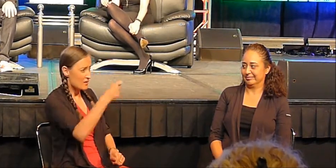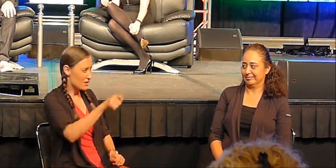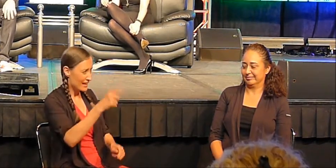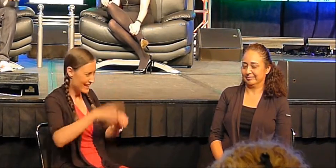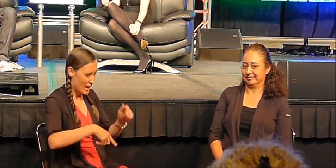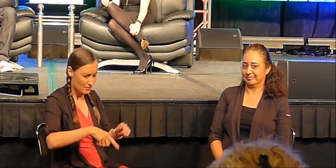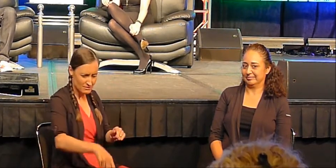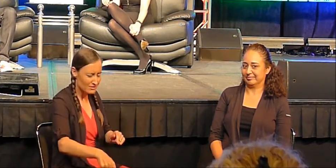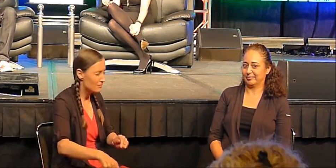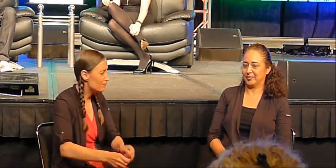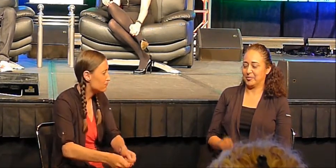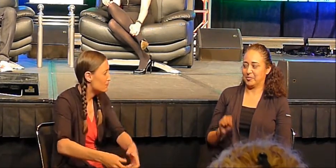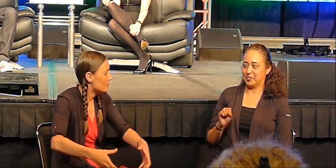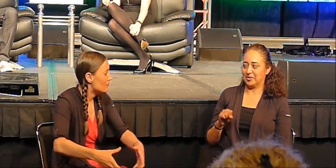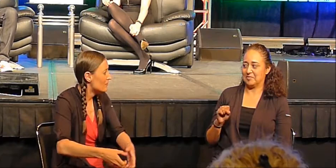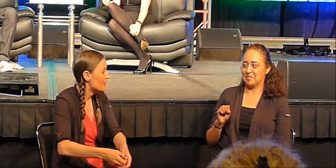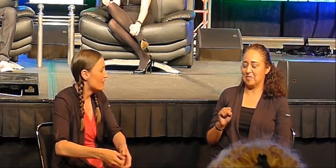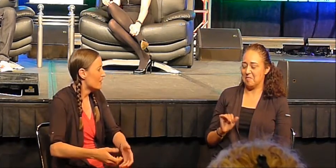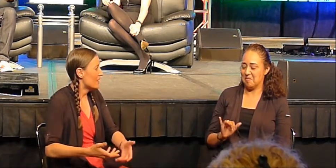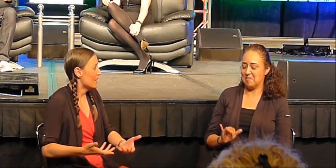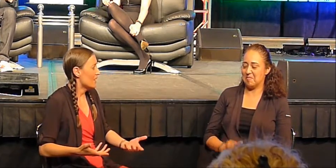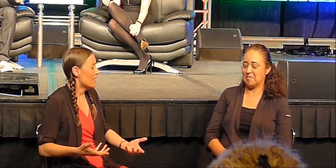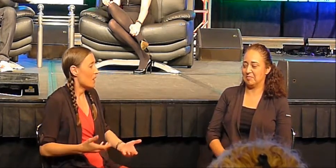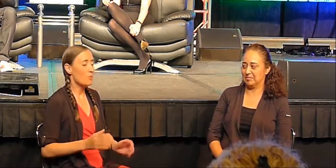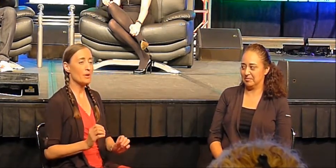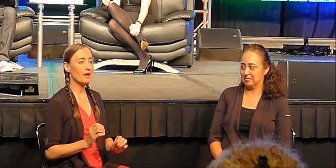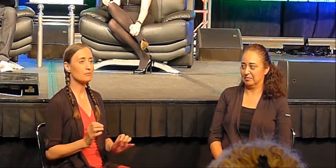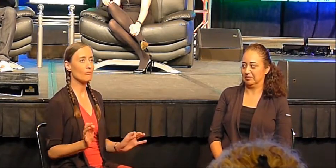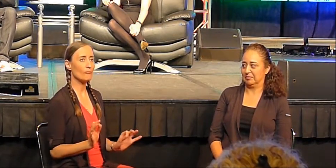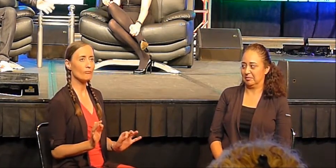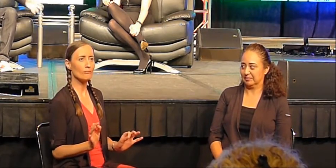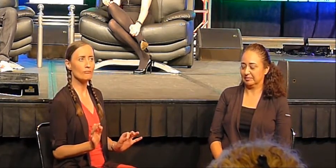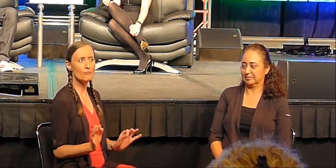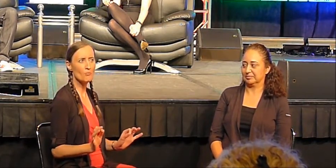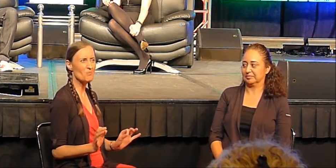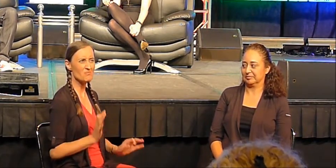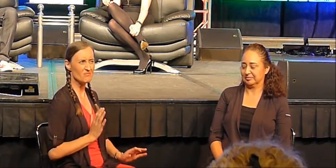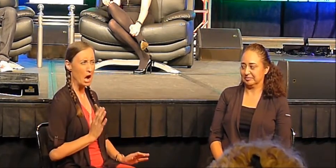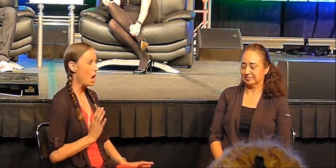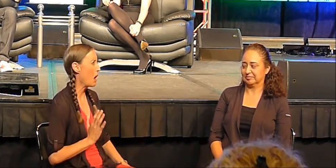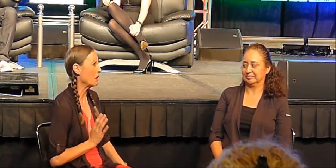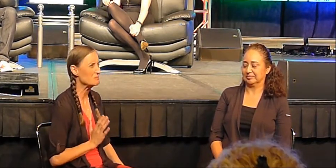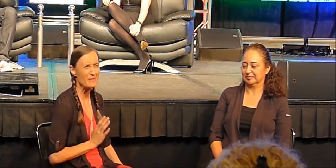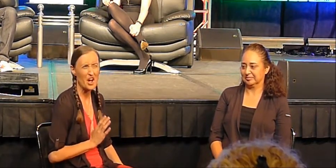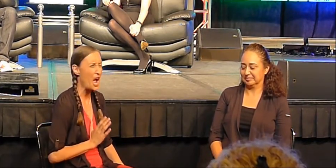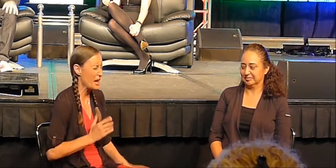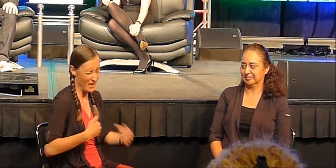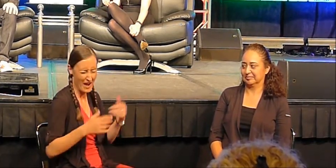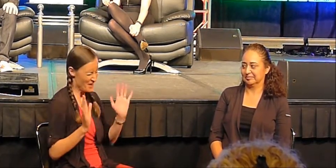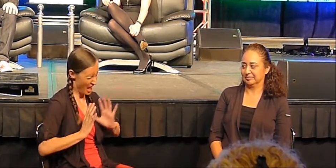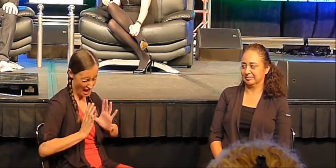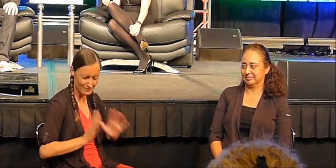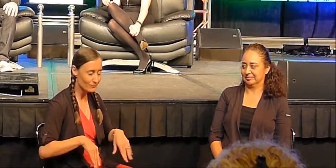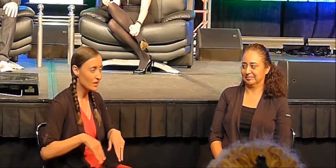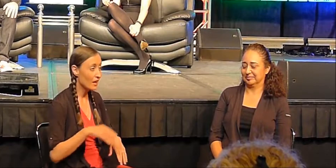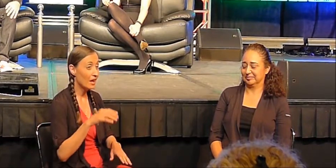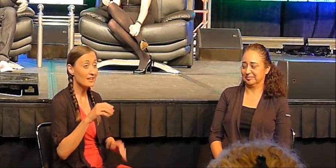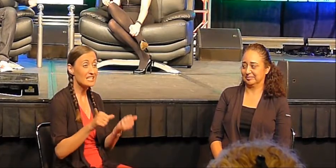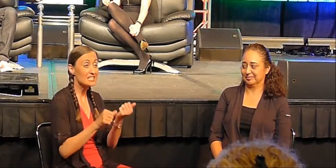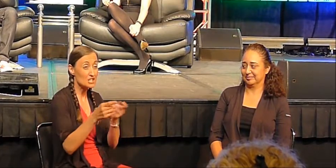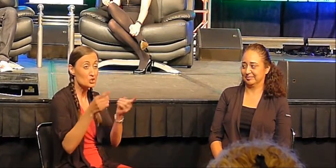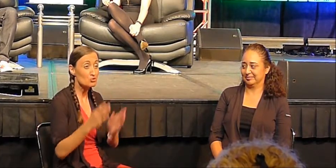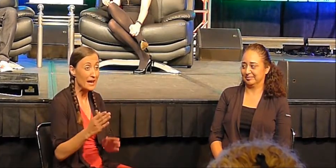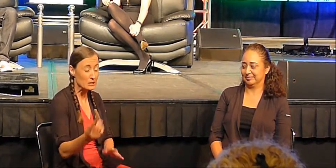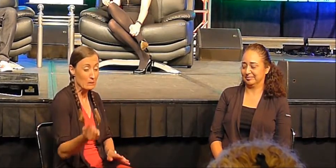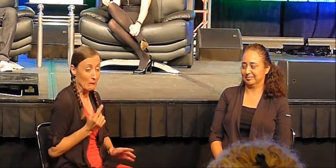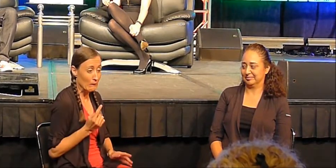toe. So now I'm like acting like it's no big deal. And the first AD runs up to me, the assistant director, and with